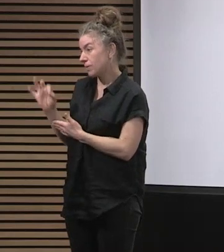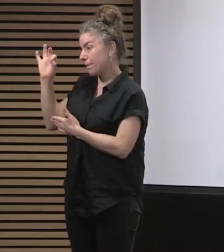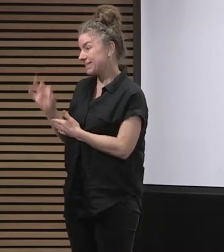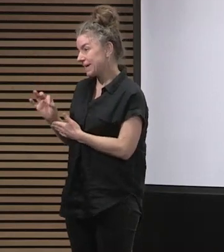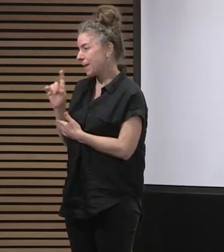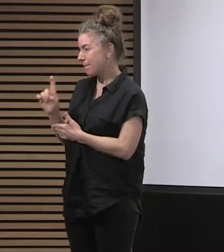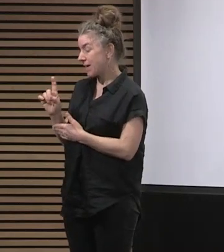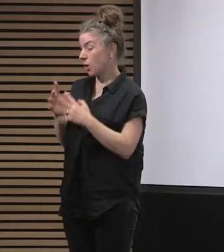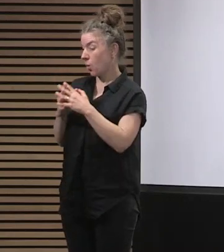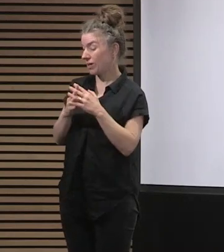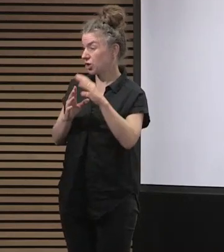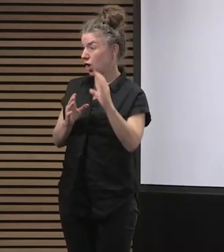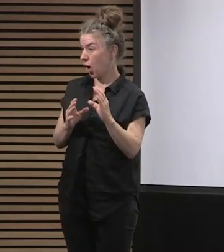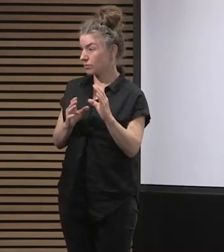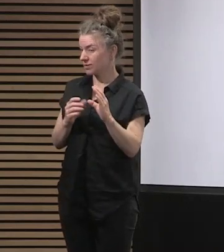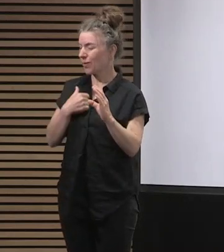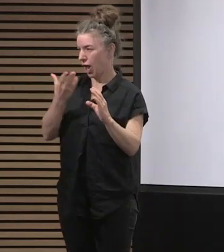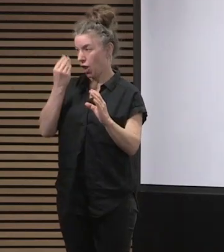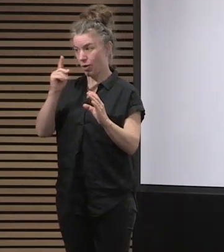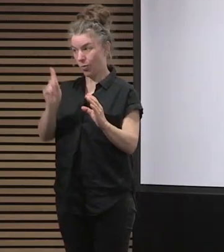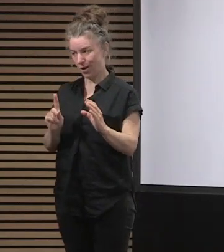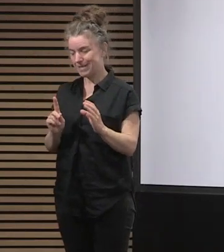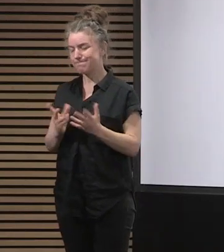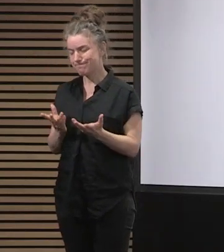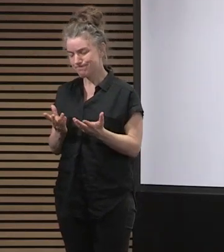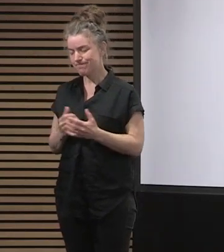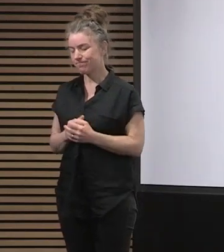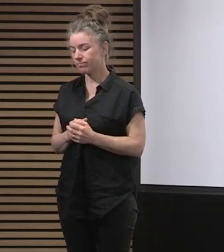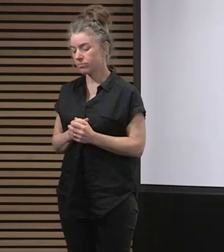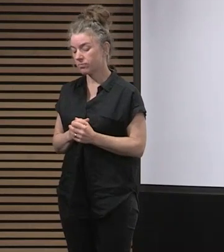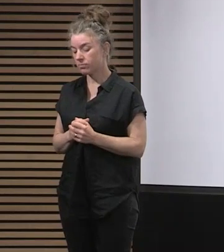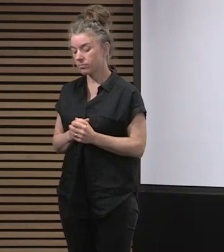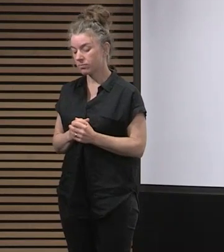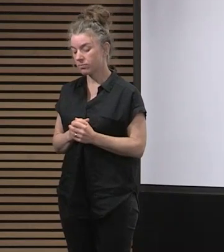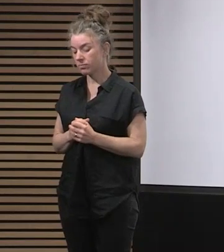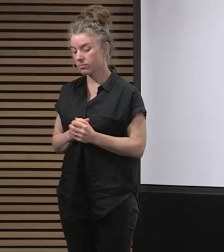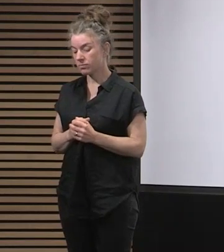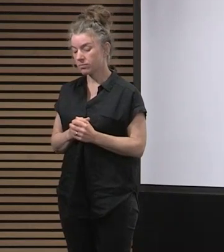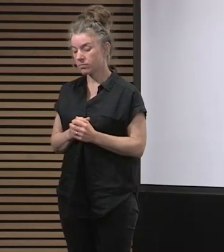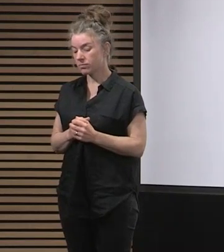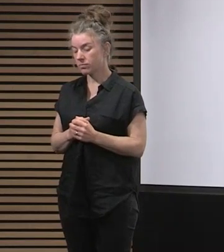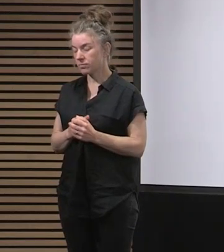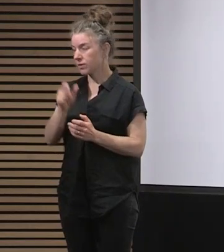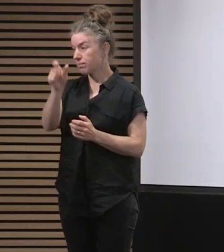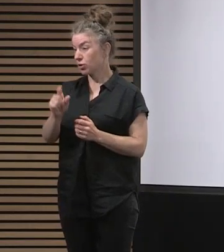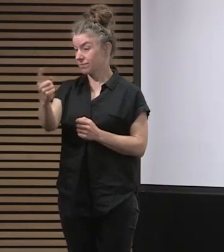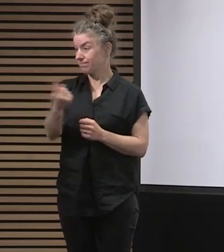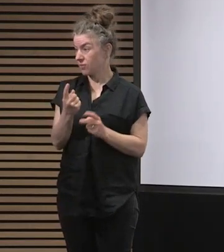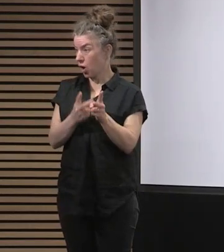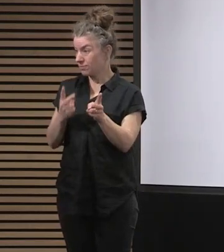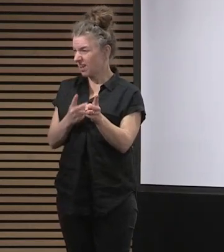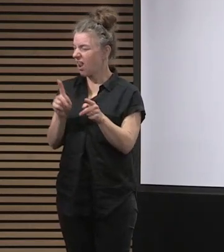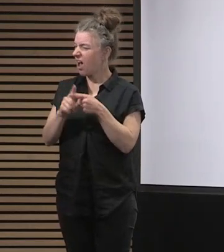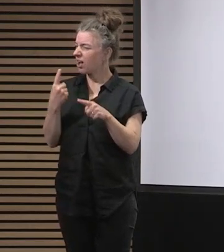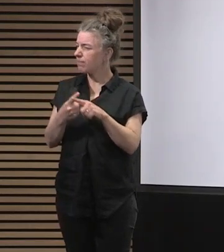the case on the West Coast was that anyone coming to a hospital, and for example, through an